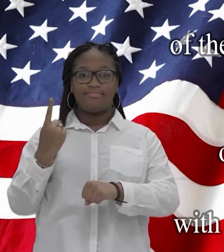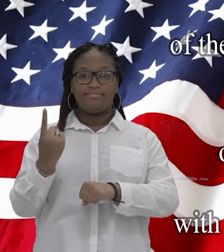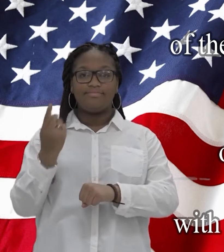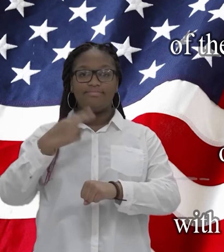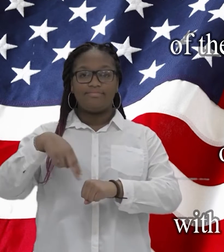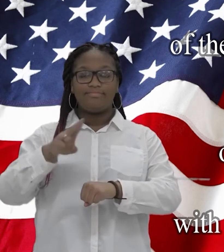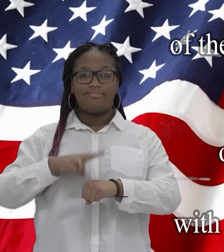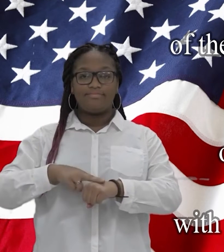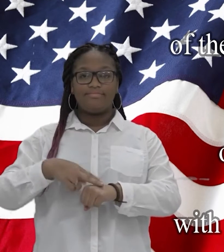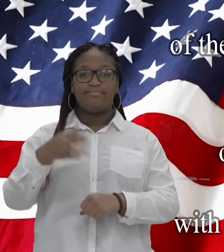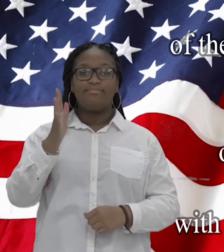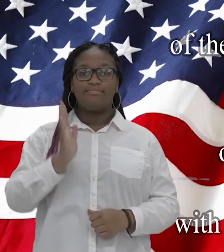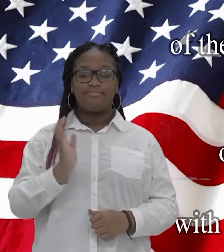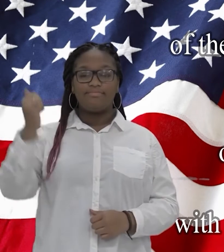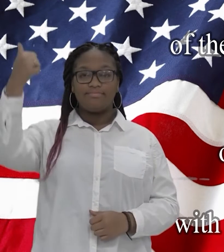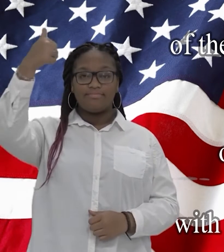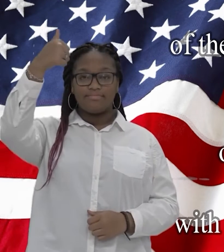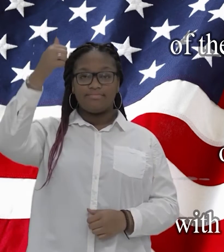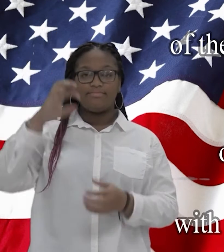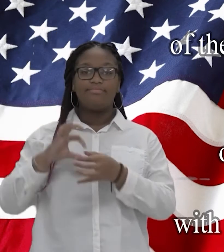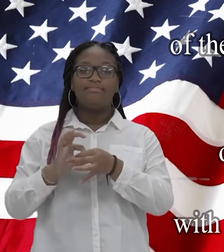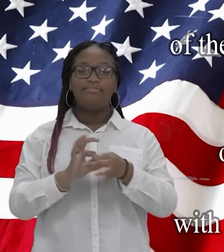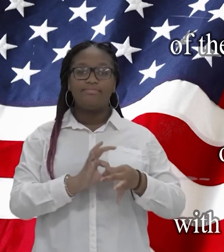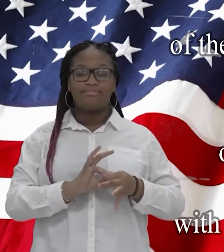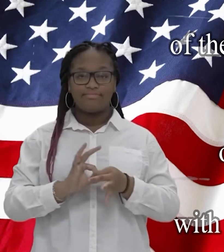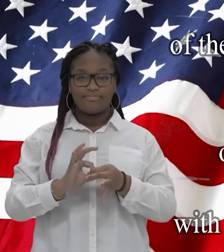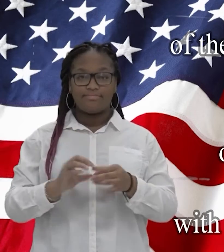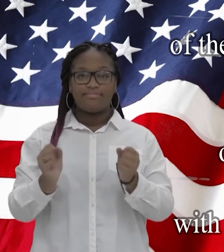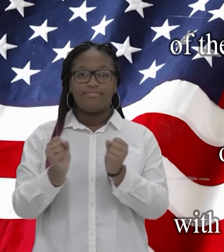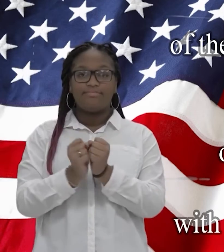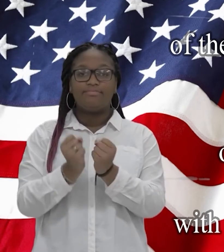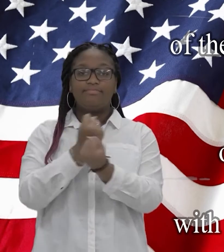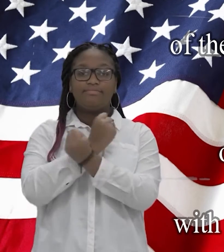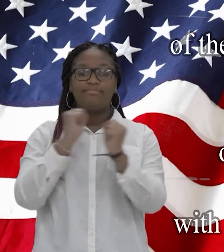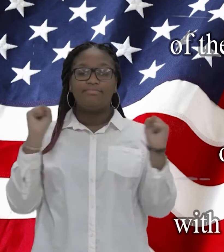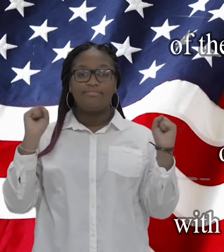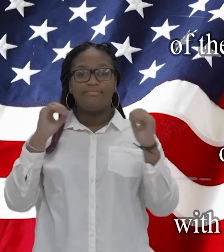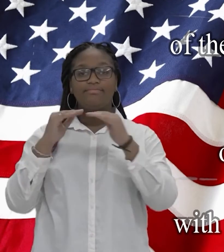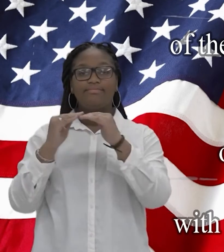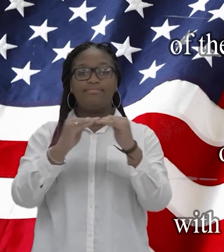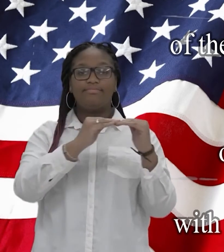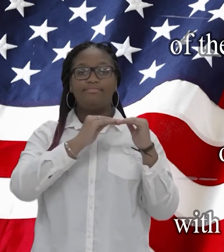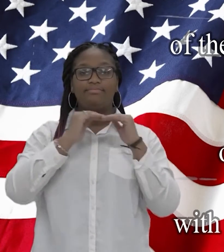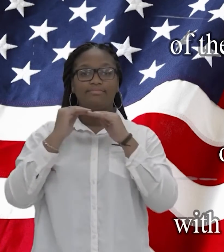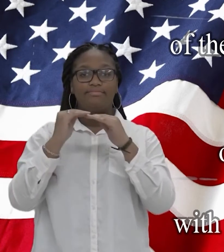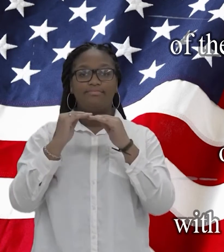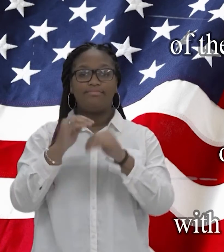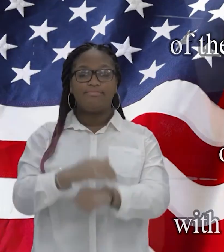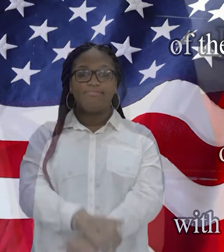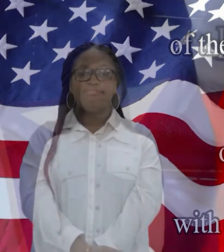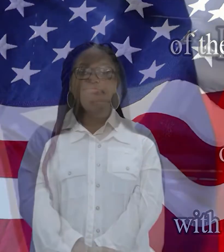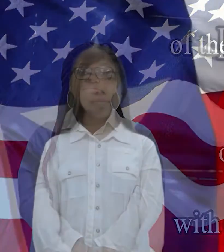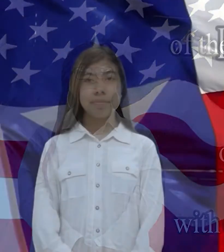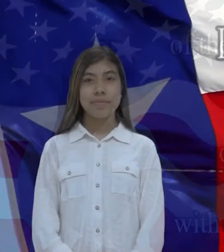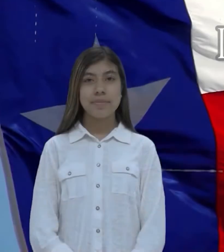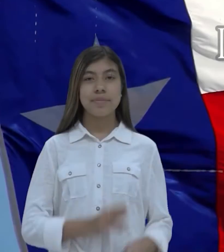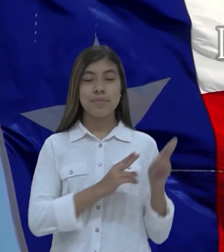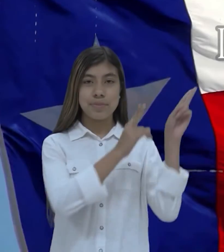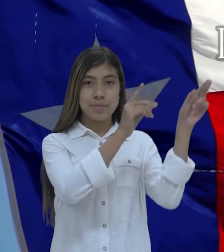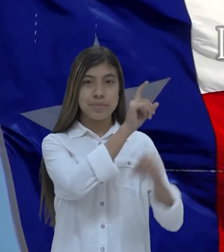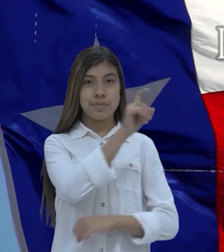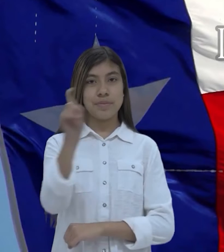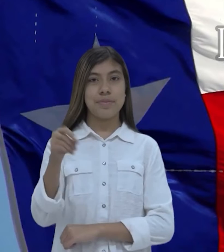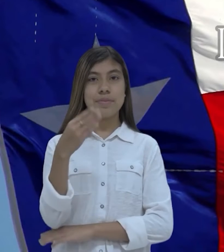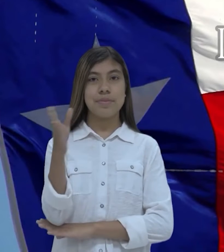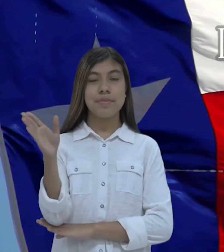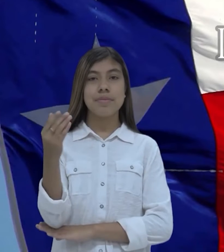stands, one nation, under God, indivisible, with liberty and justice for all. Honor